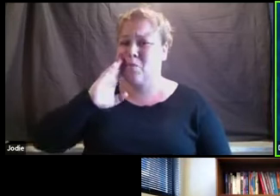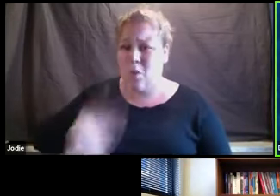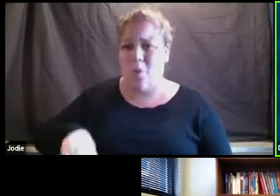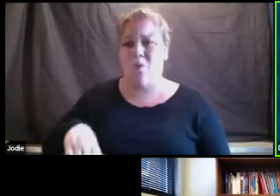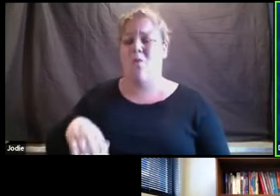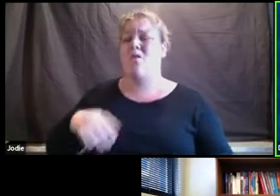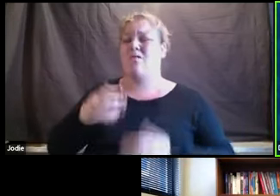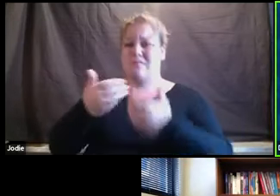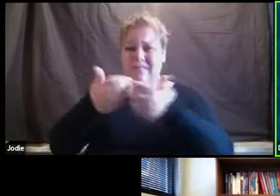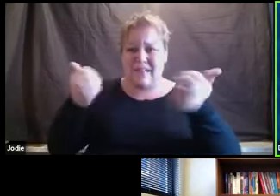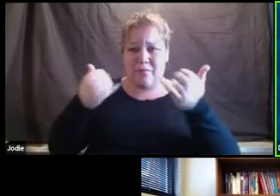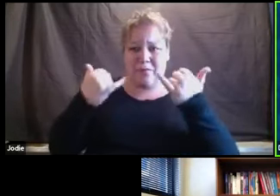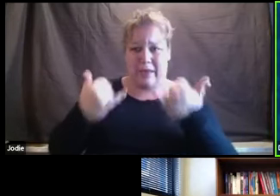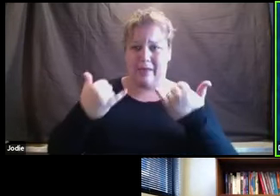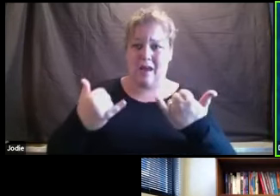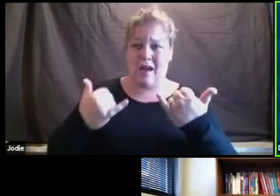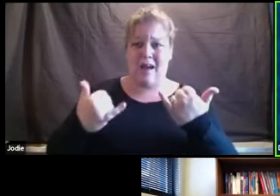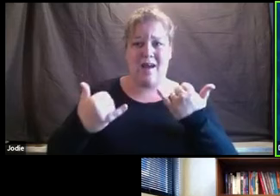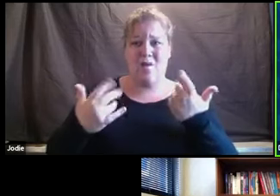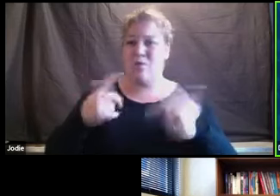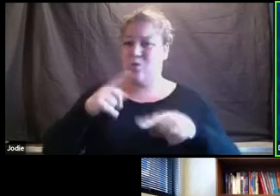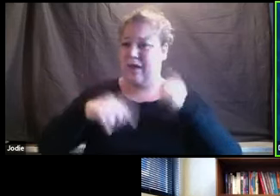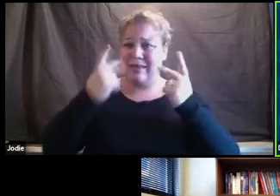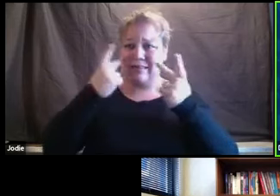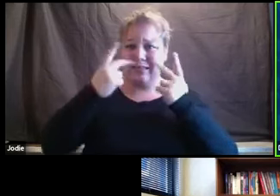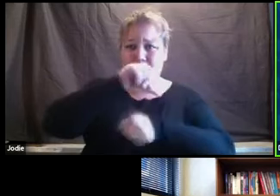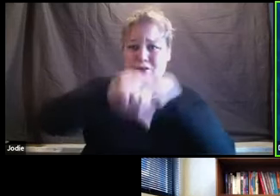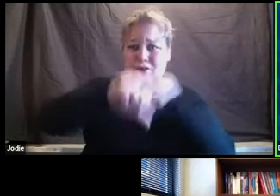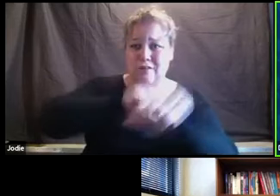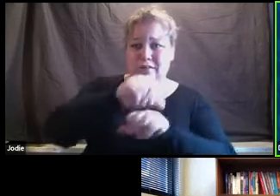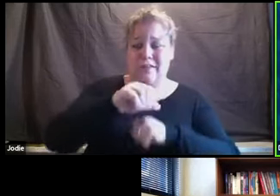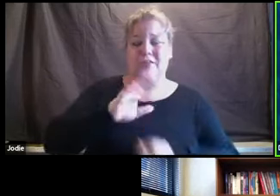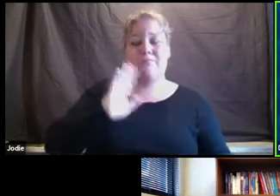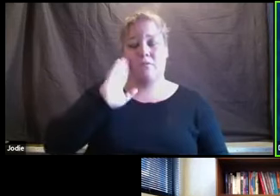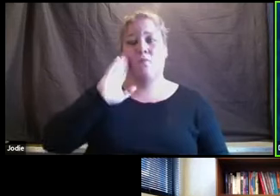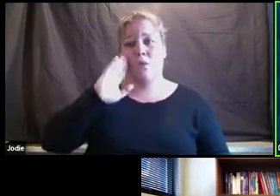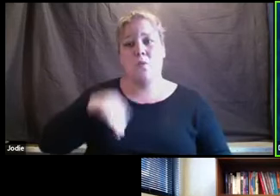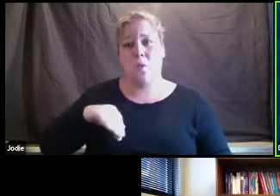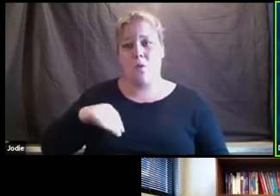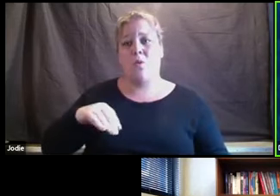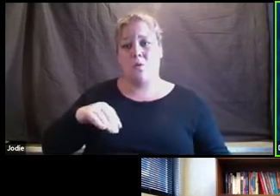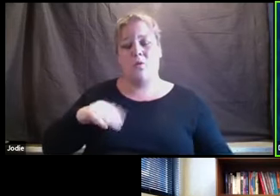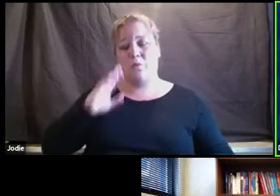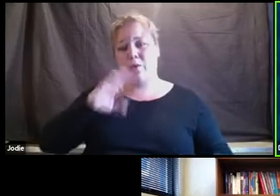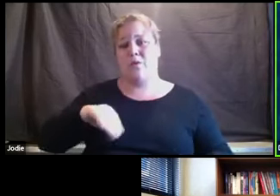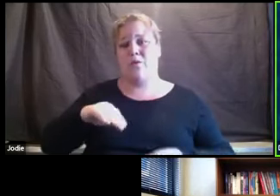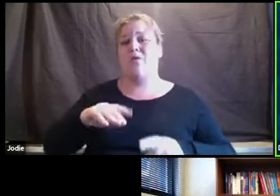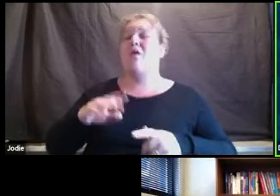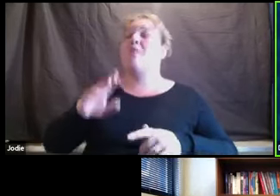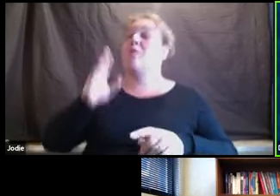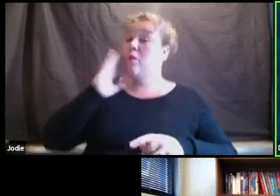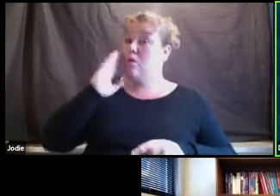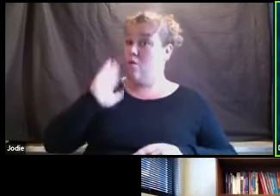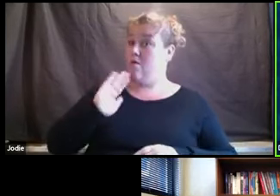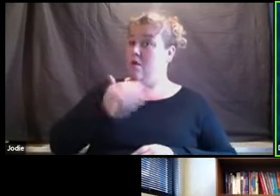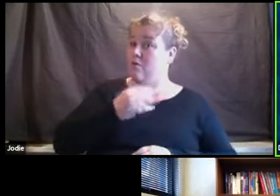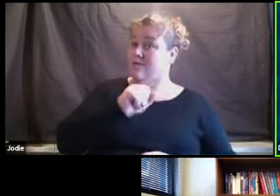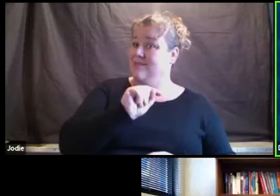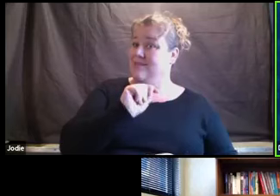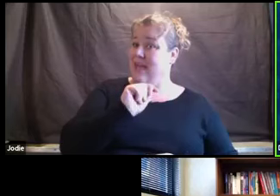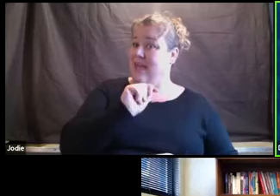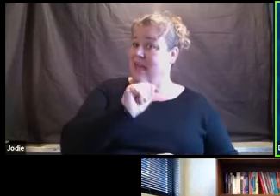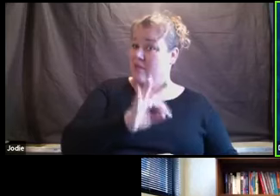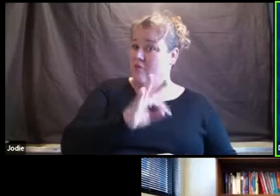are separated from each other right now. And please know that every member of the task force recognizes this